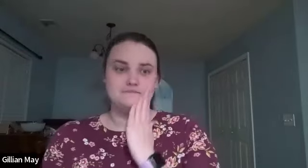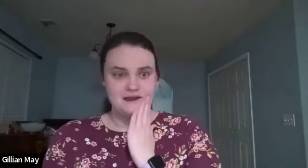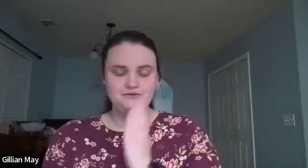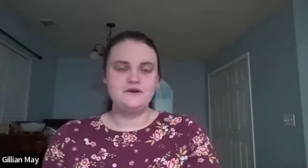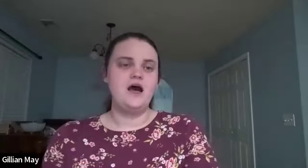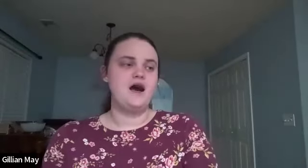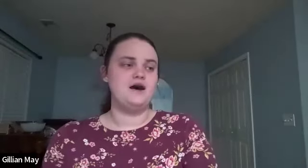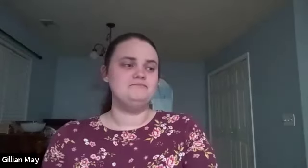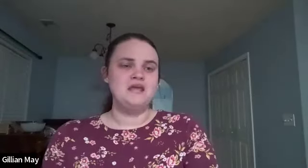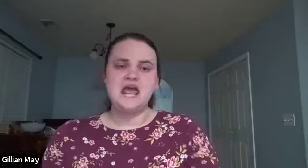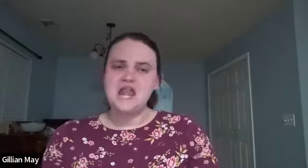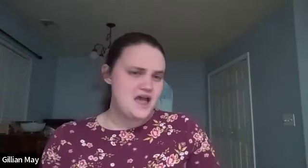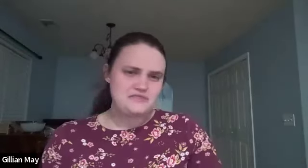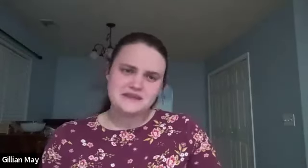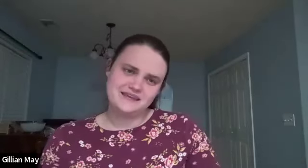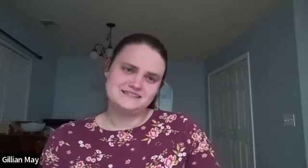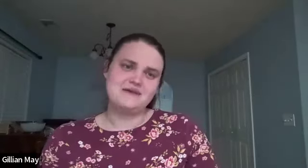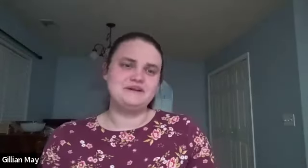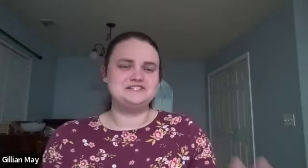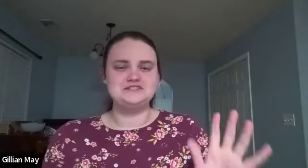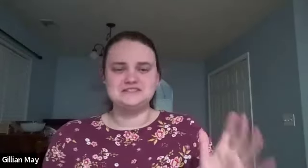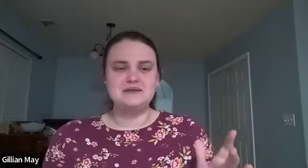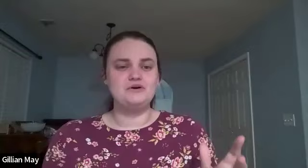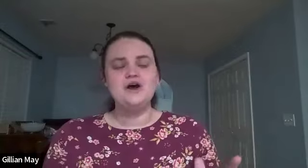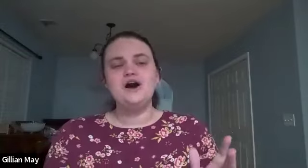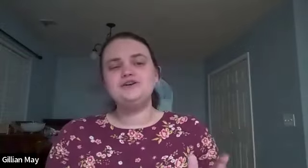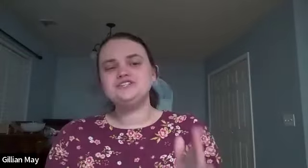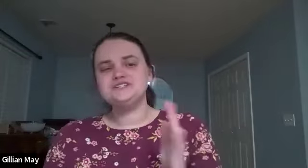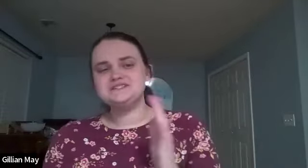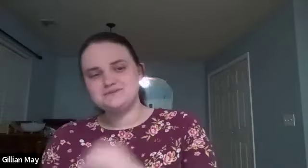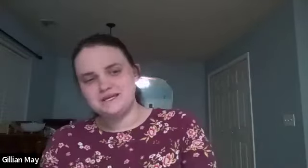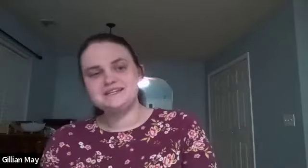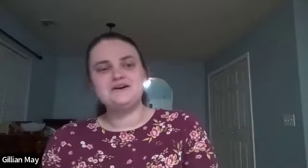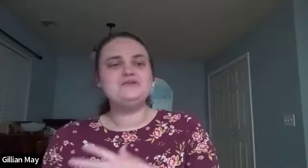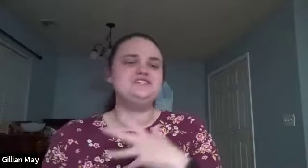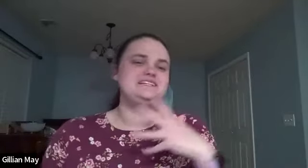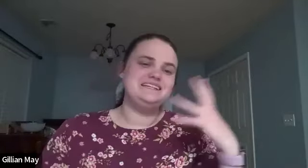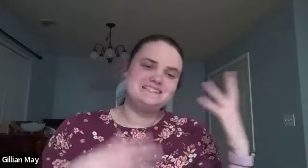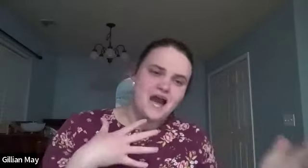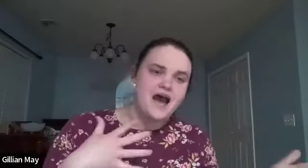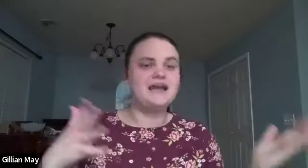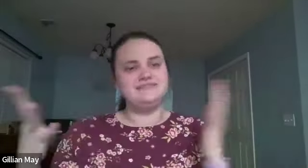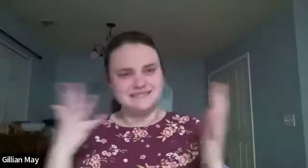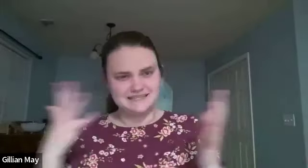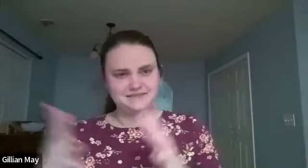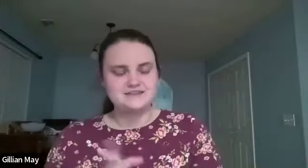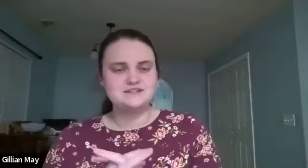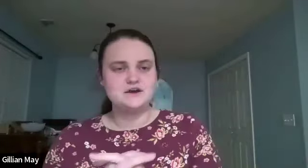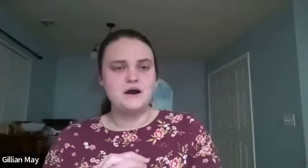mouth. And nothing against that, but it's just the same old, oh, she's sweet, oh, he's kind, things like that.